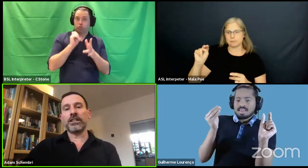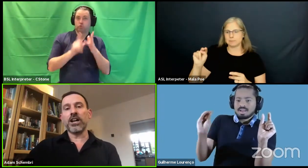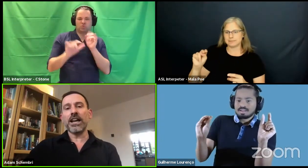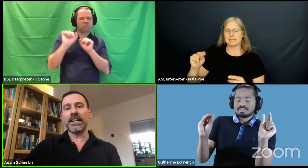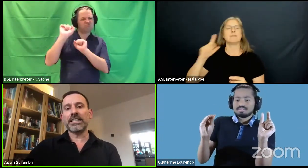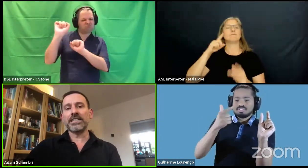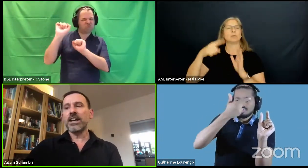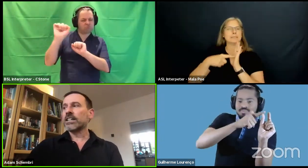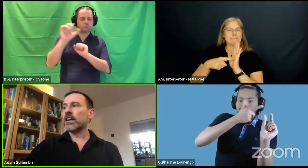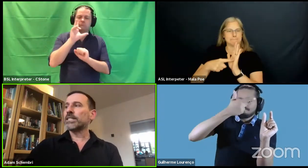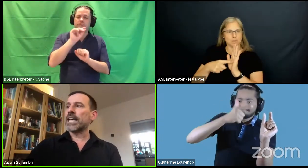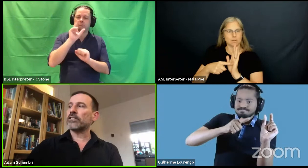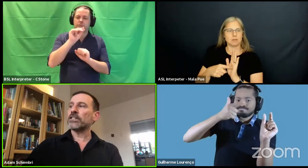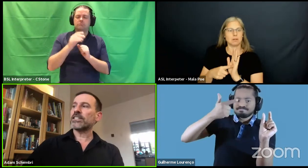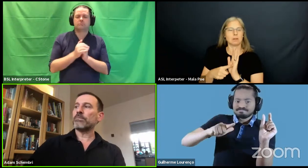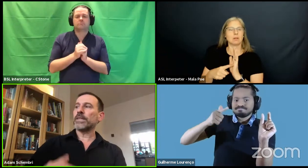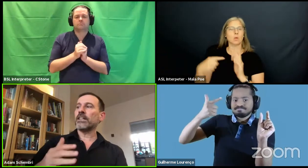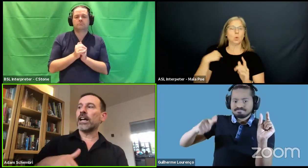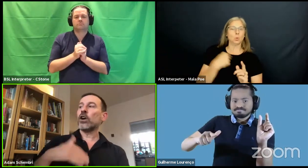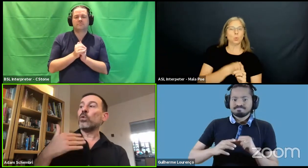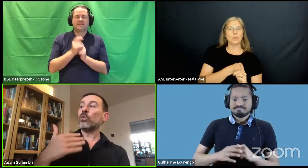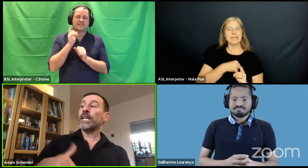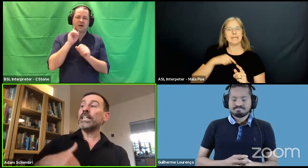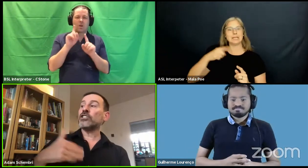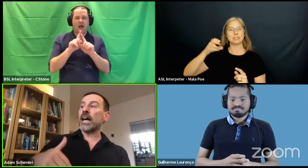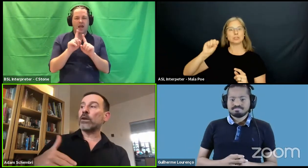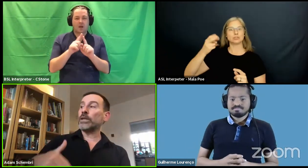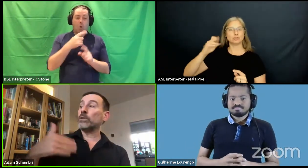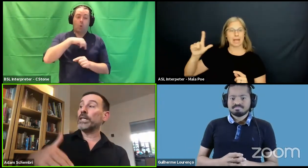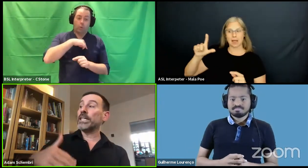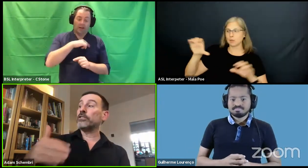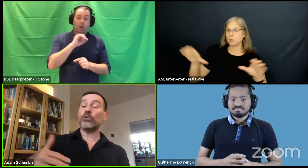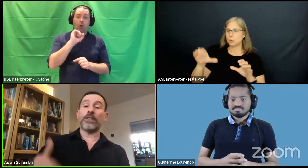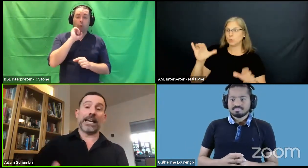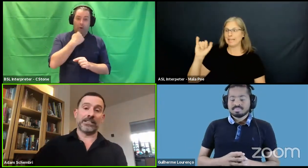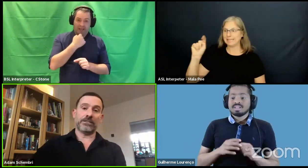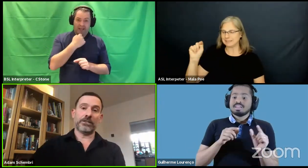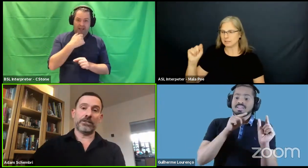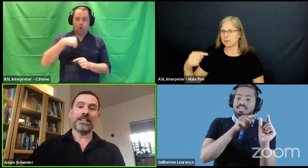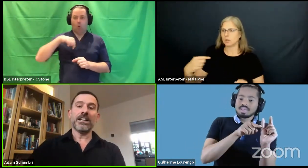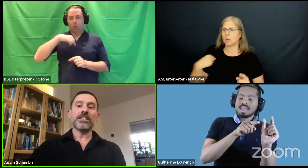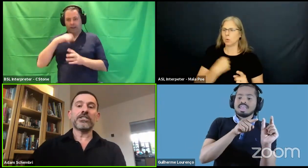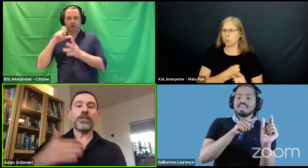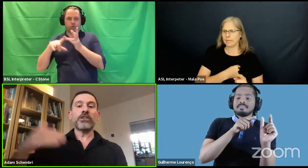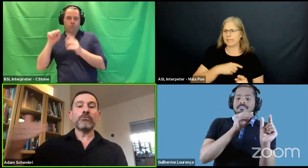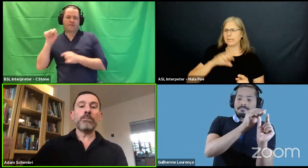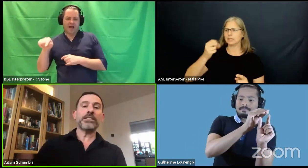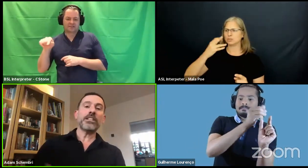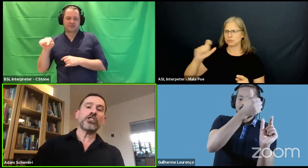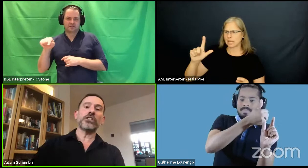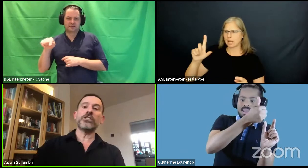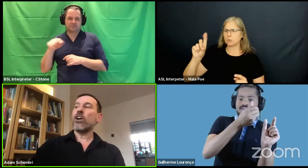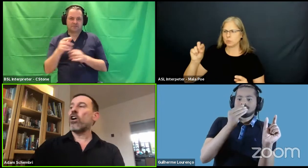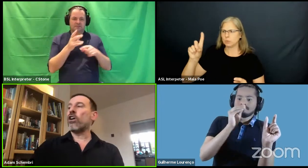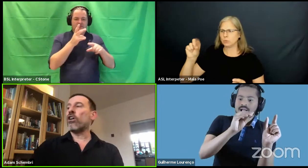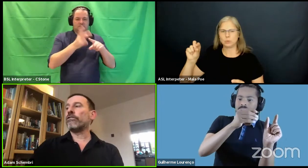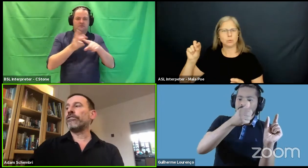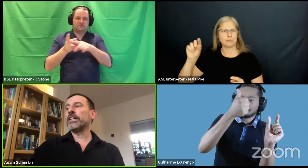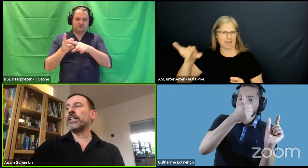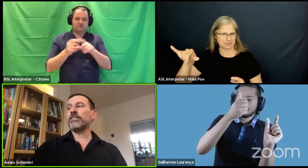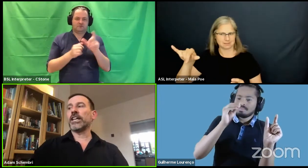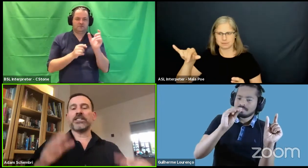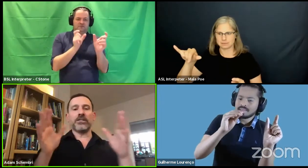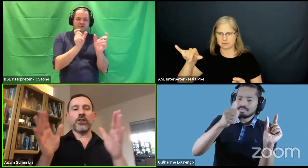Flemish dialects comes out as something like we shall we do that, okay? So there's a repetition